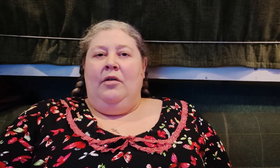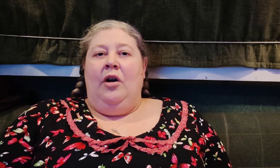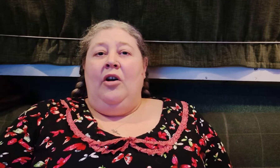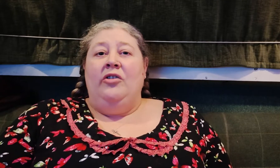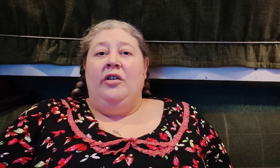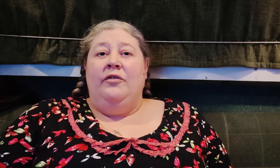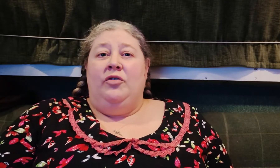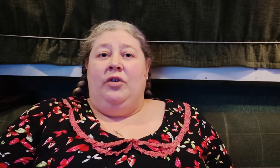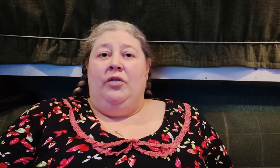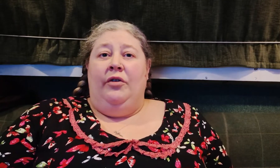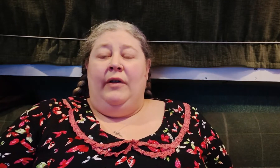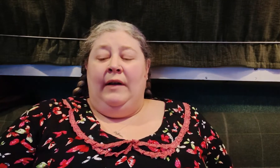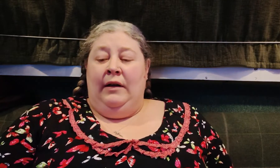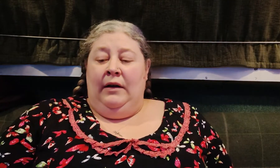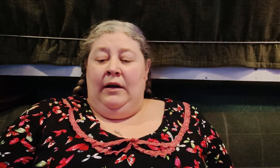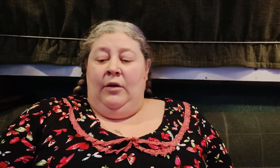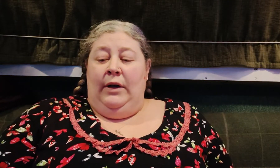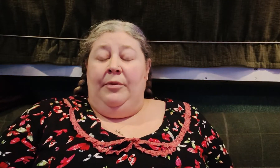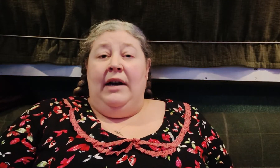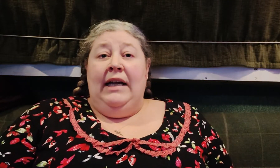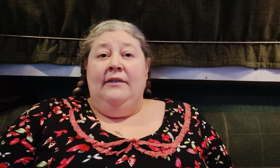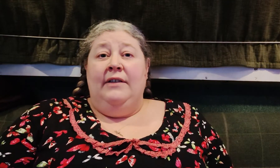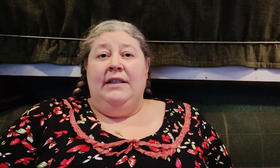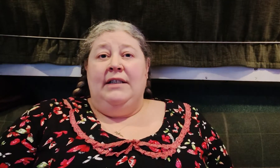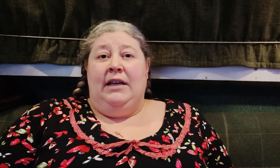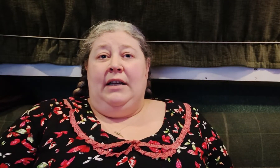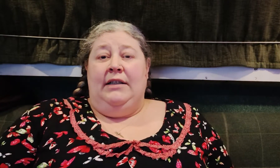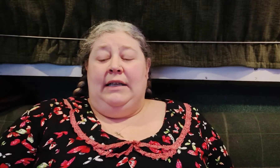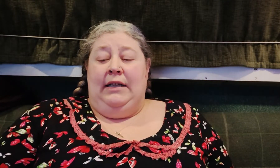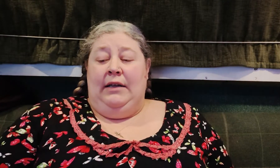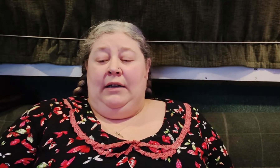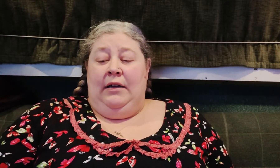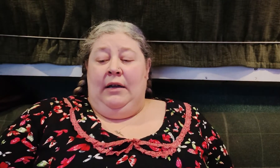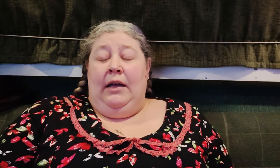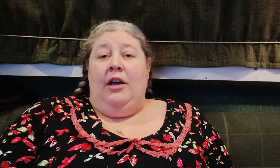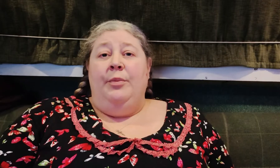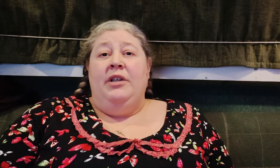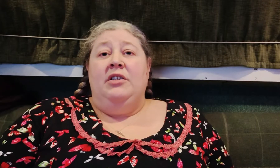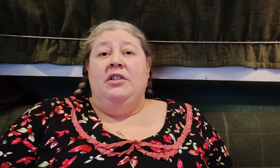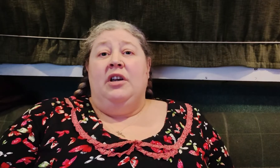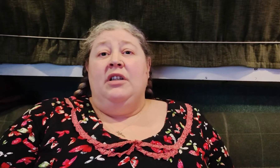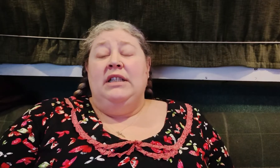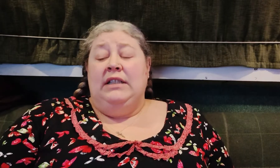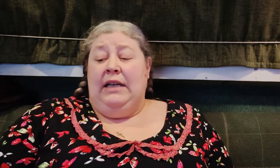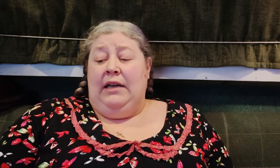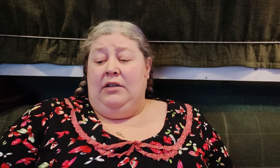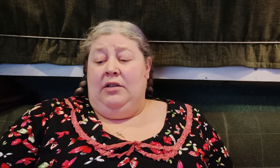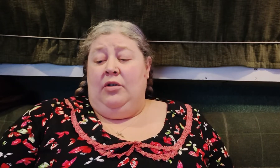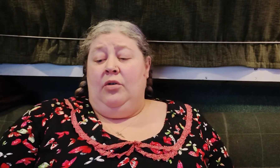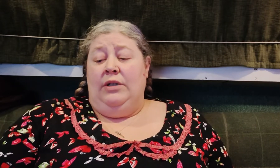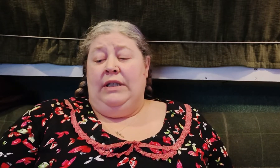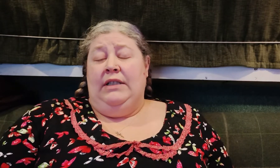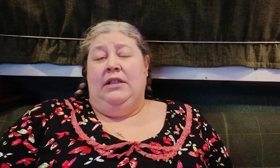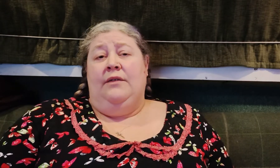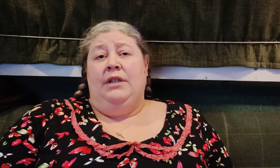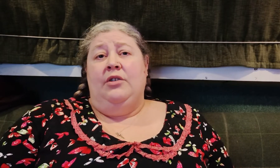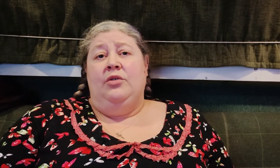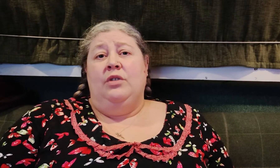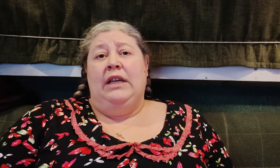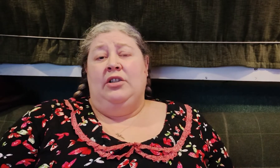God of truth, we pray for society. Help us to understand the causes of social